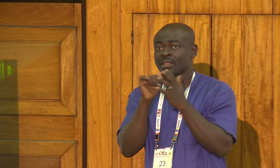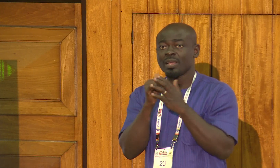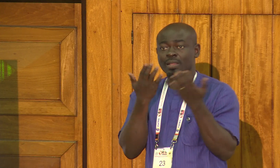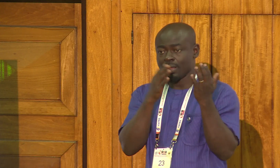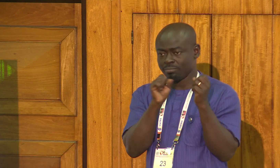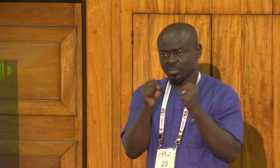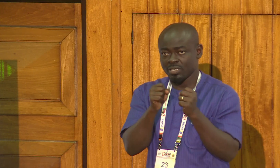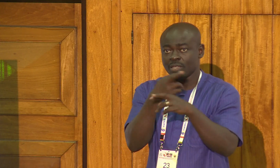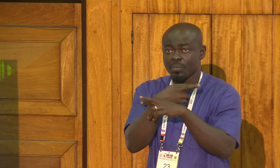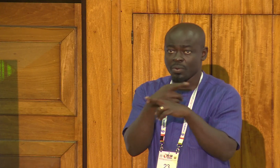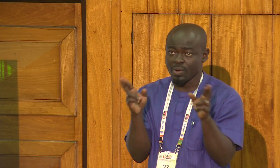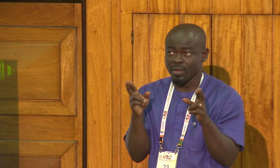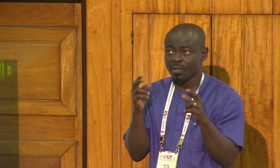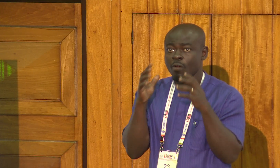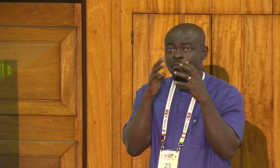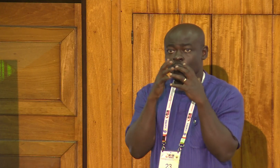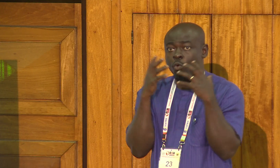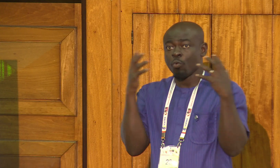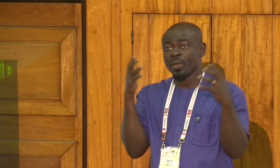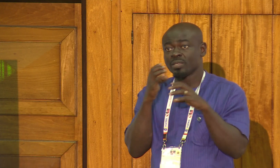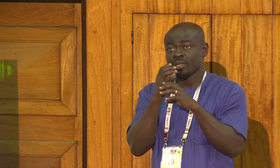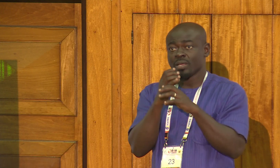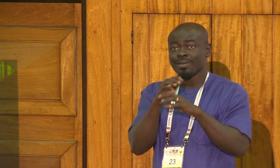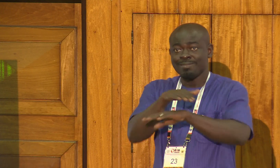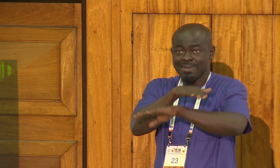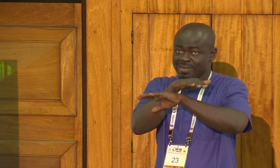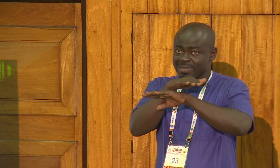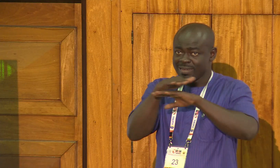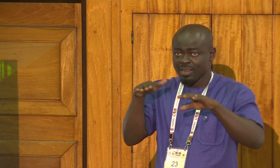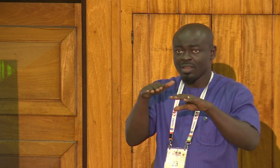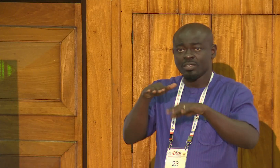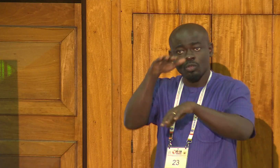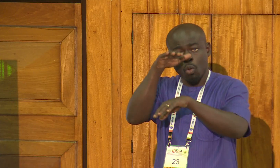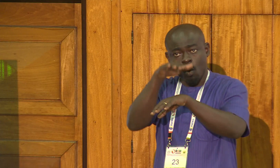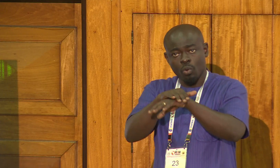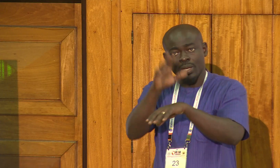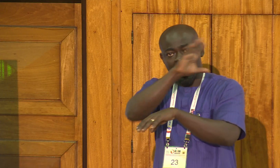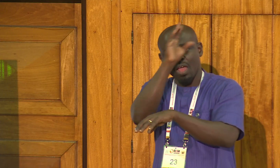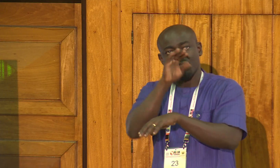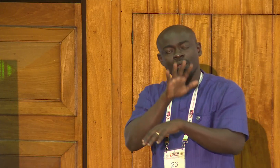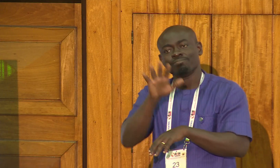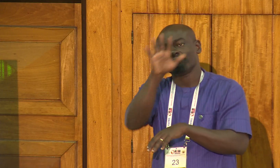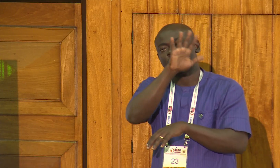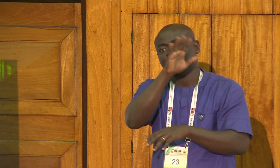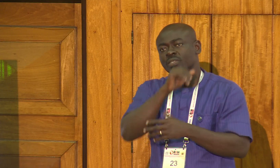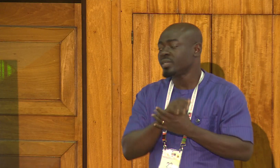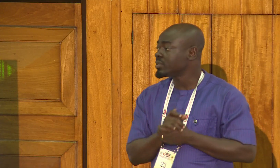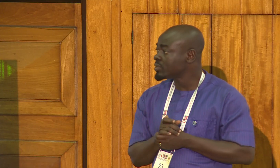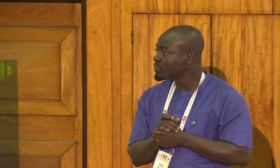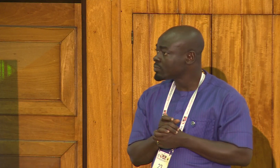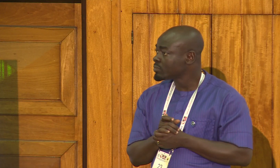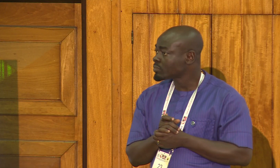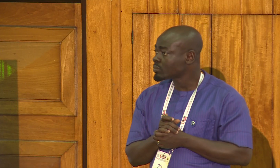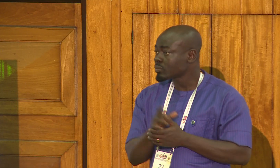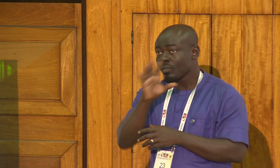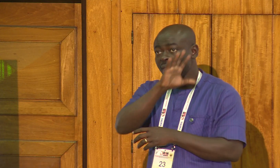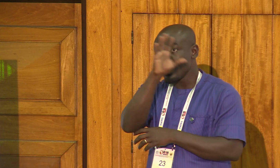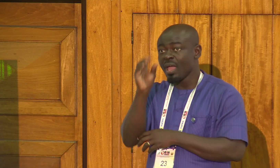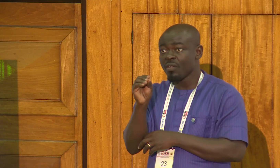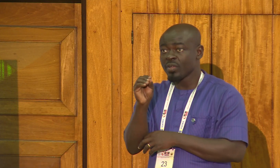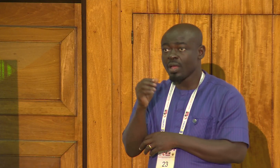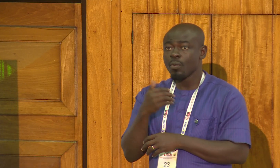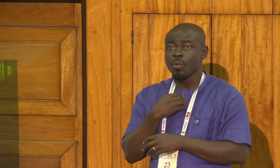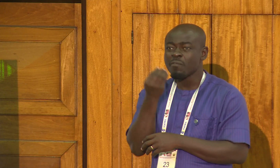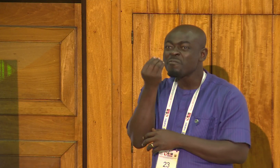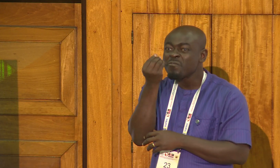readiness for obesity care. None of these are on the African continent. And in Africa, we've got very